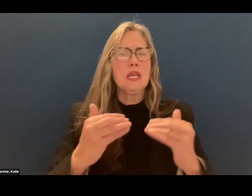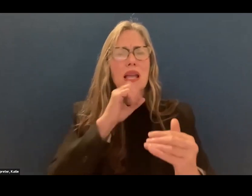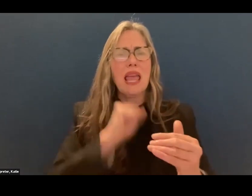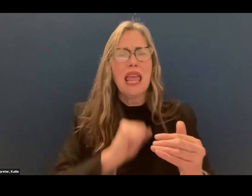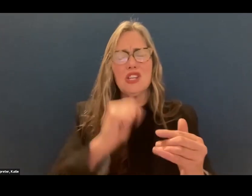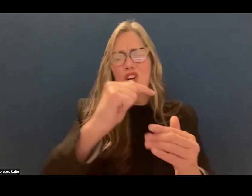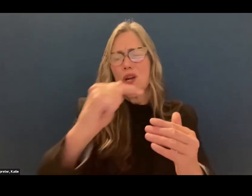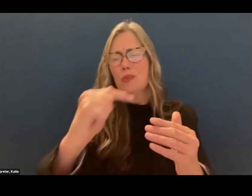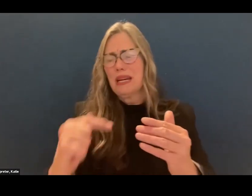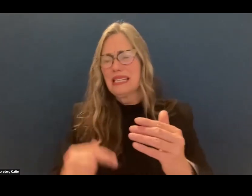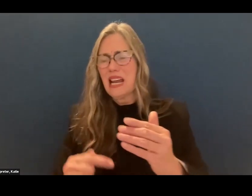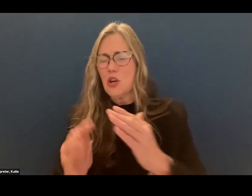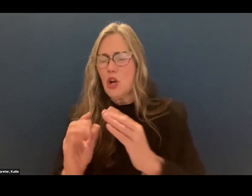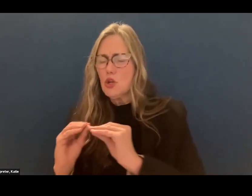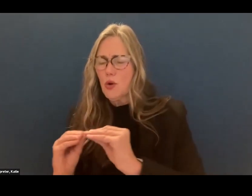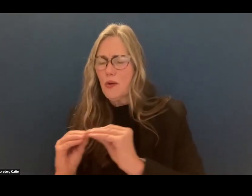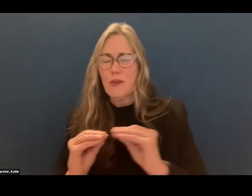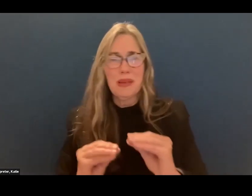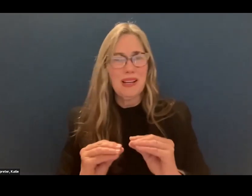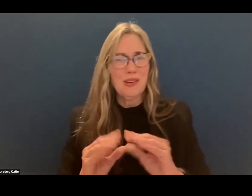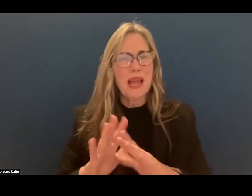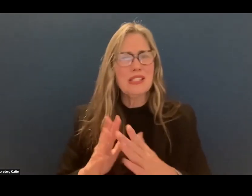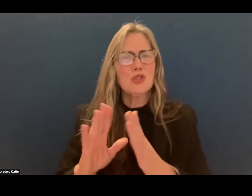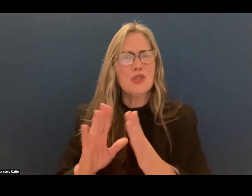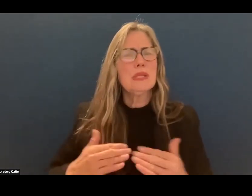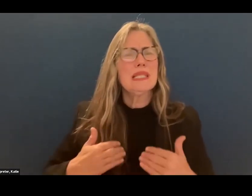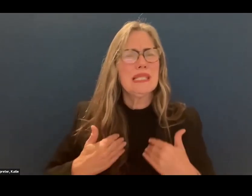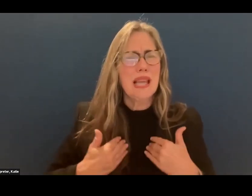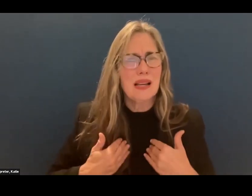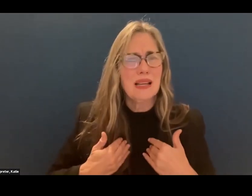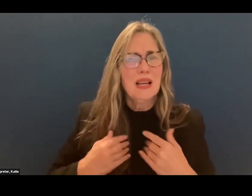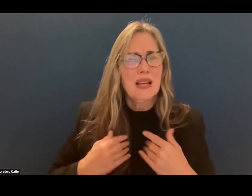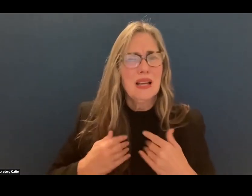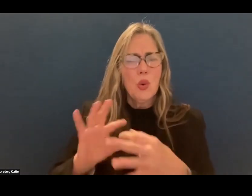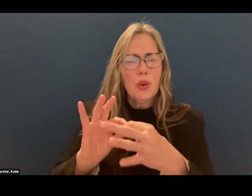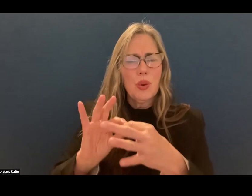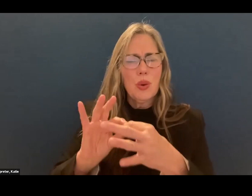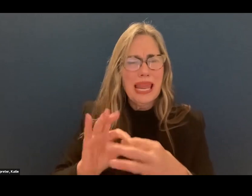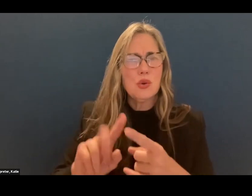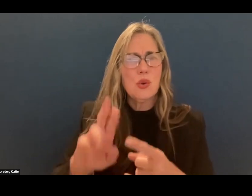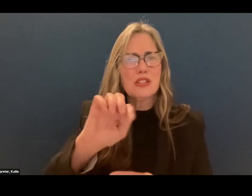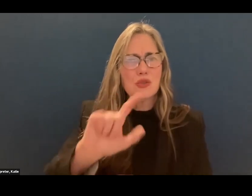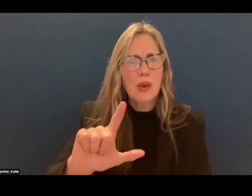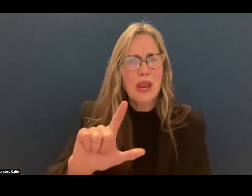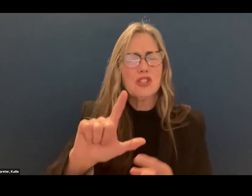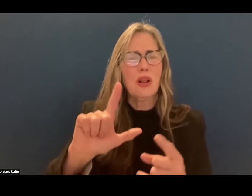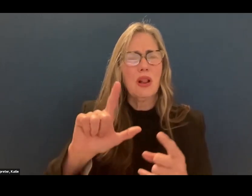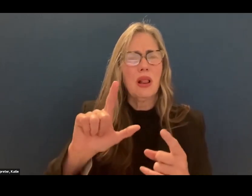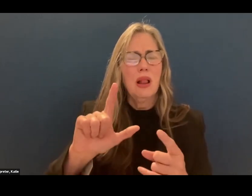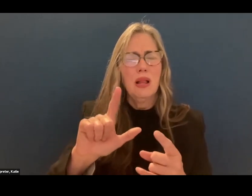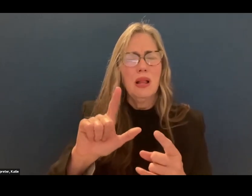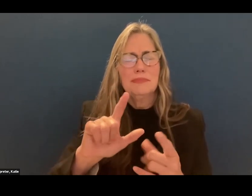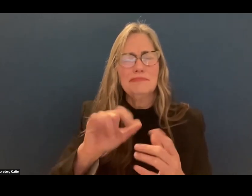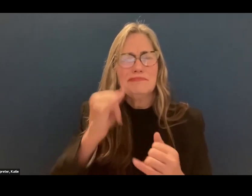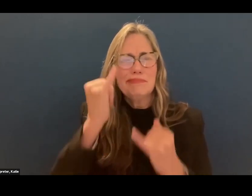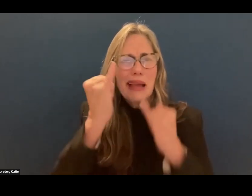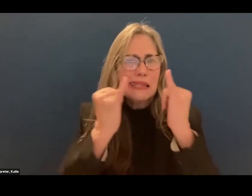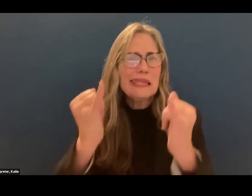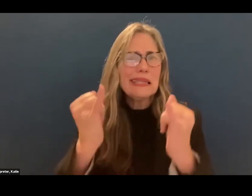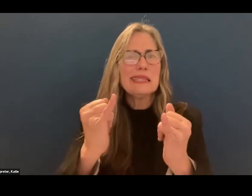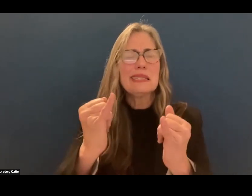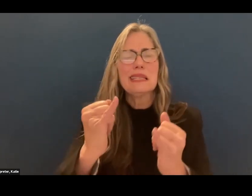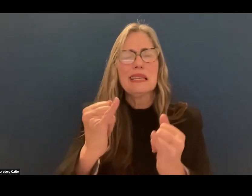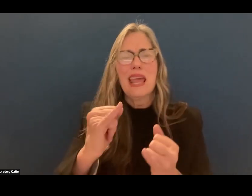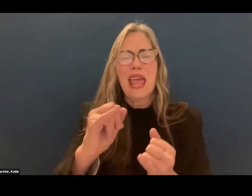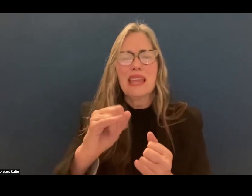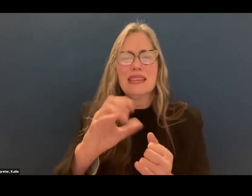So just before I let that slip my mind, those are some of the things that students said on their end that they would like to see to